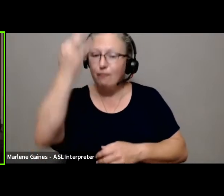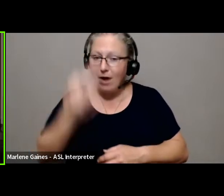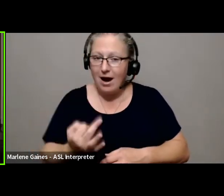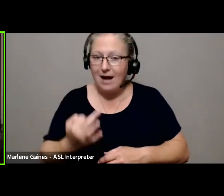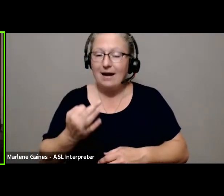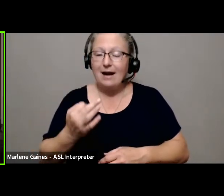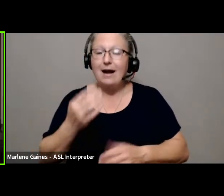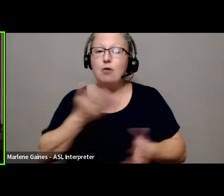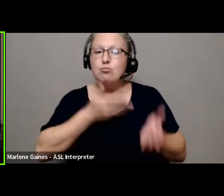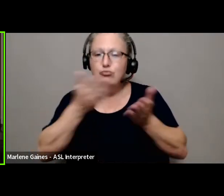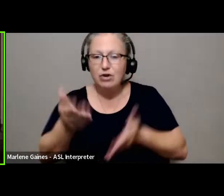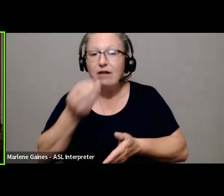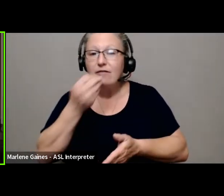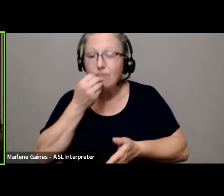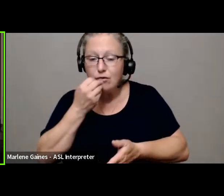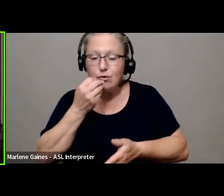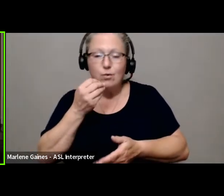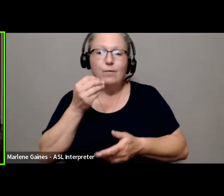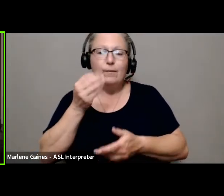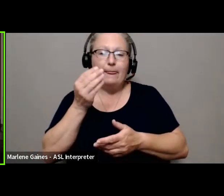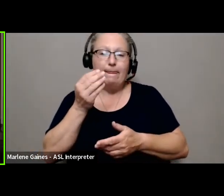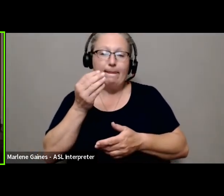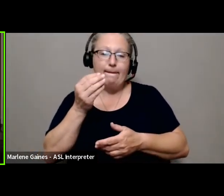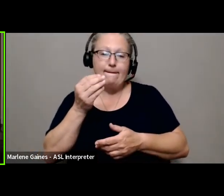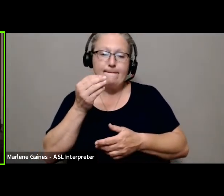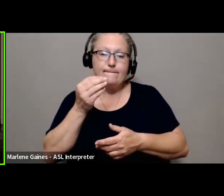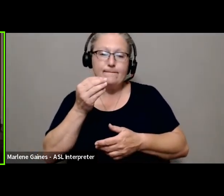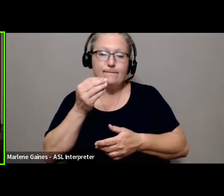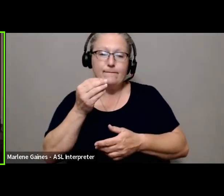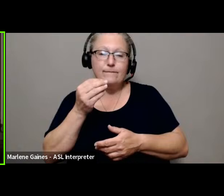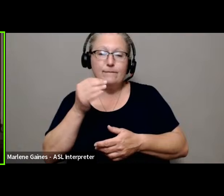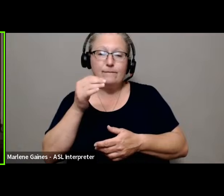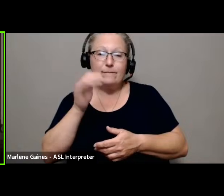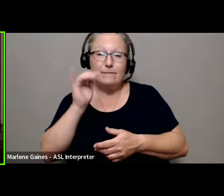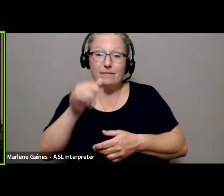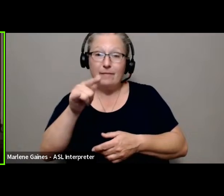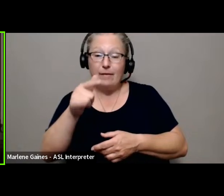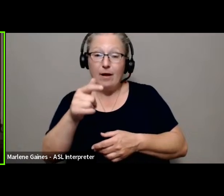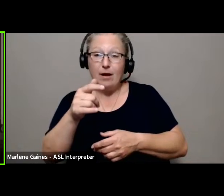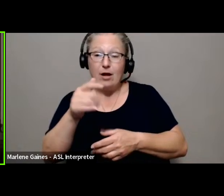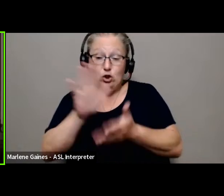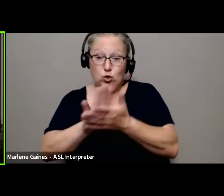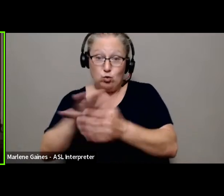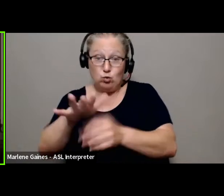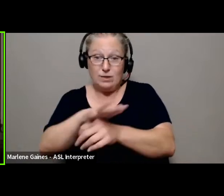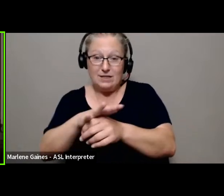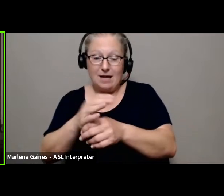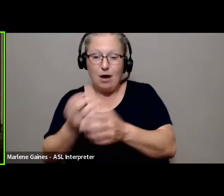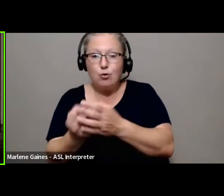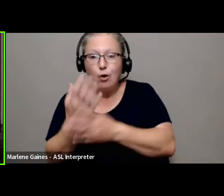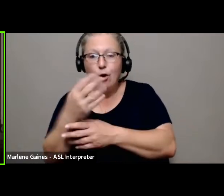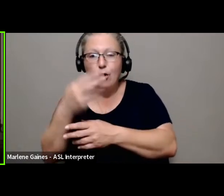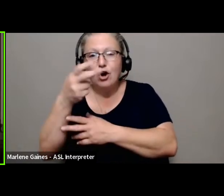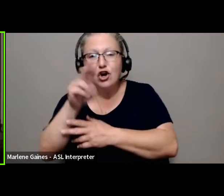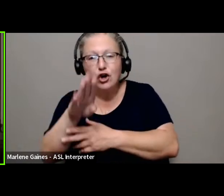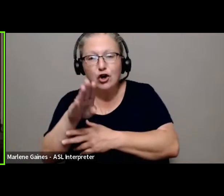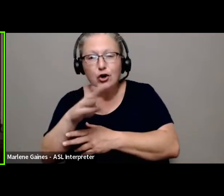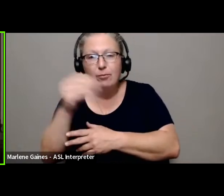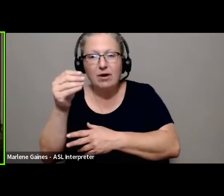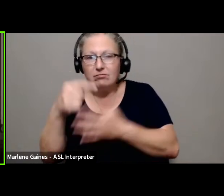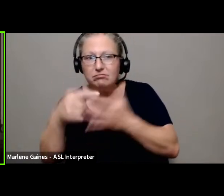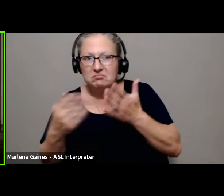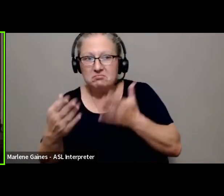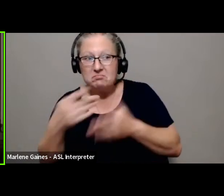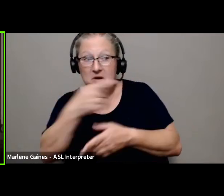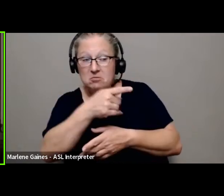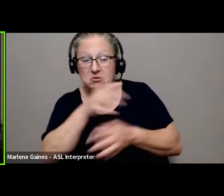actually bring food. Part of it's grown right there at the school site, herbs and I don't know, you can